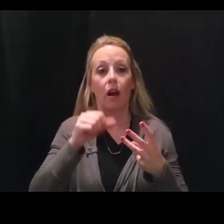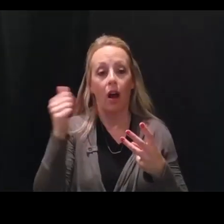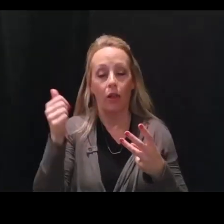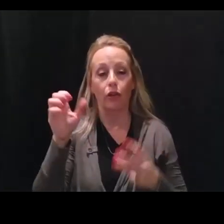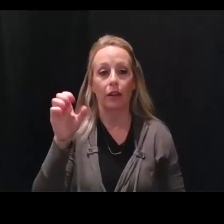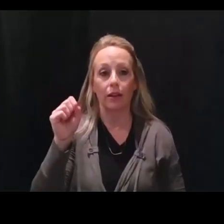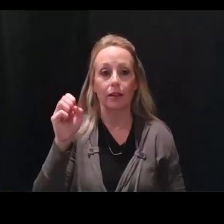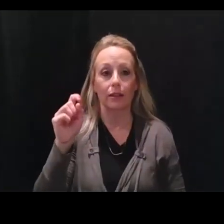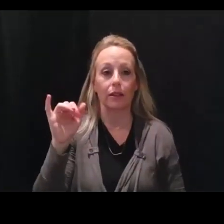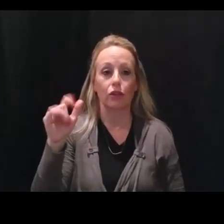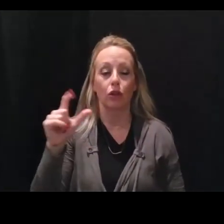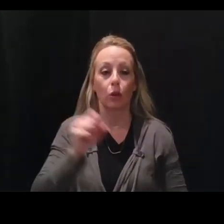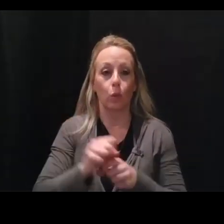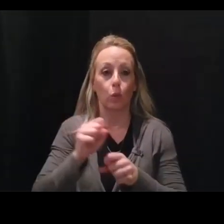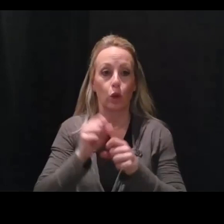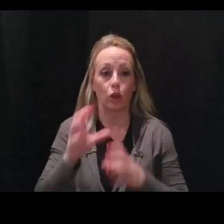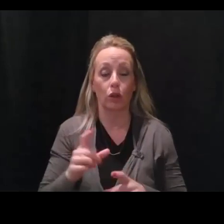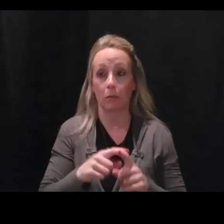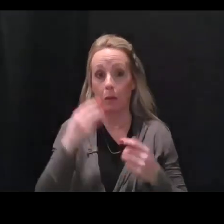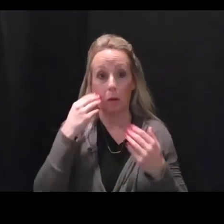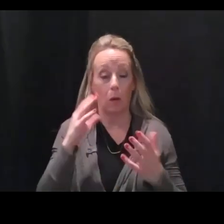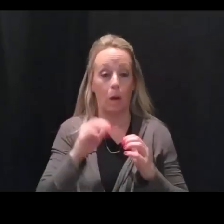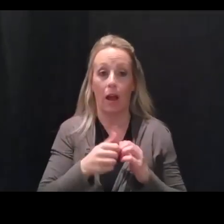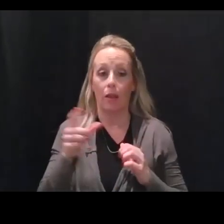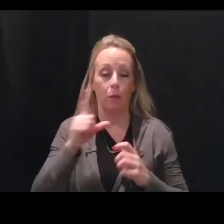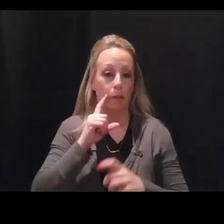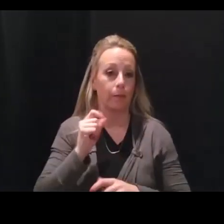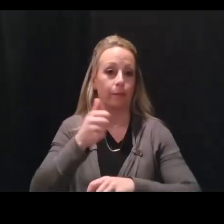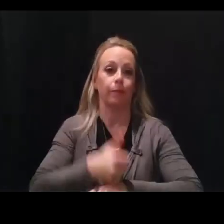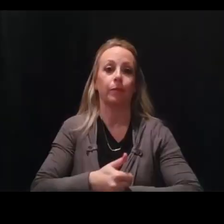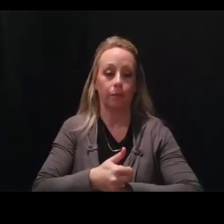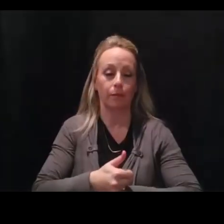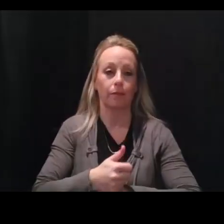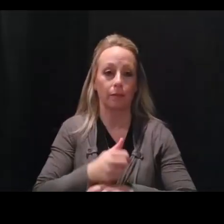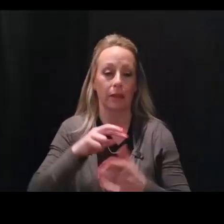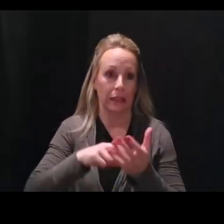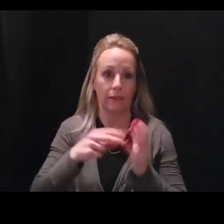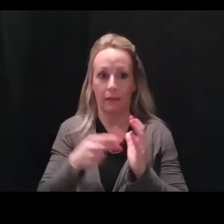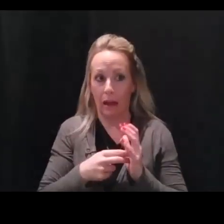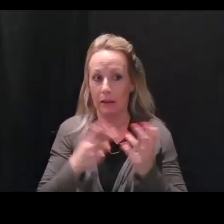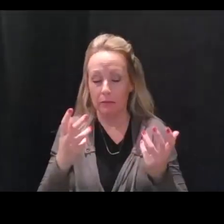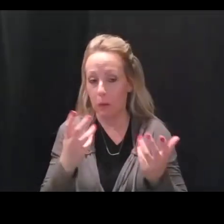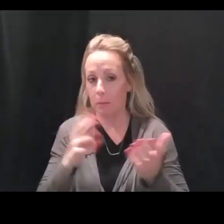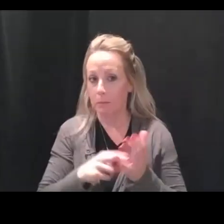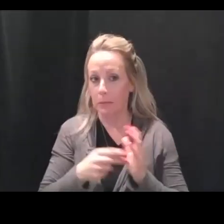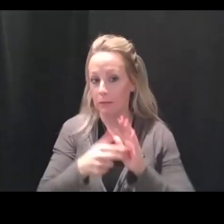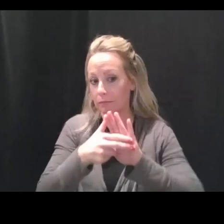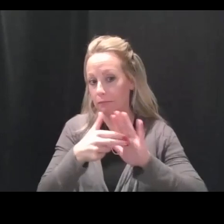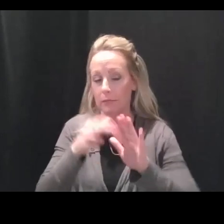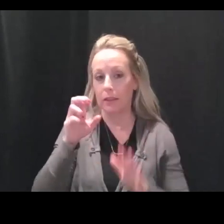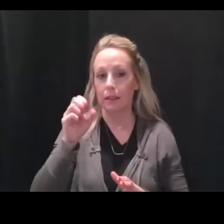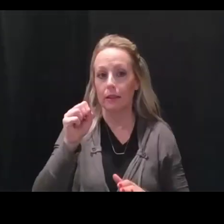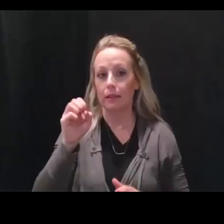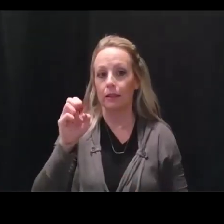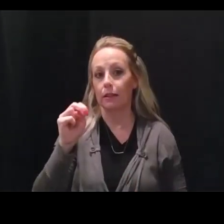workers, but we don't know how Illinois Department of Public Health will define the essential workers yet. And we will certainly tell